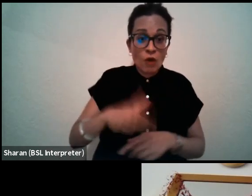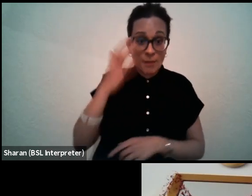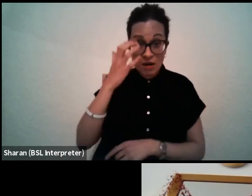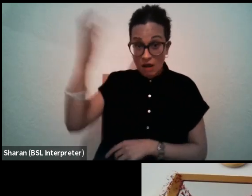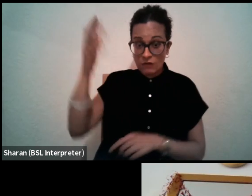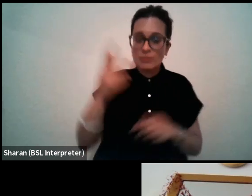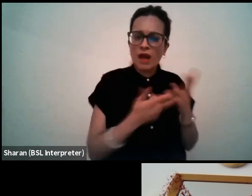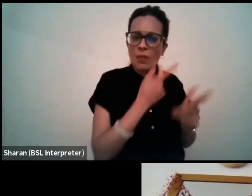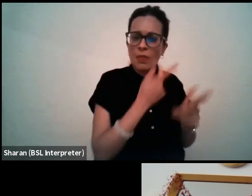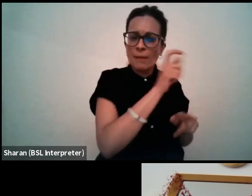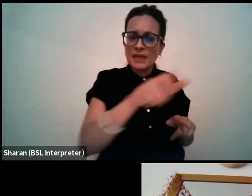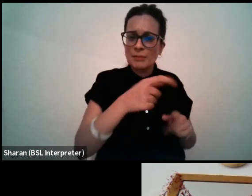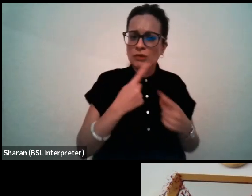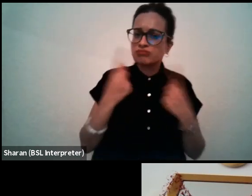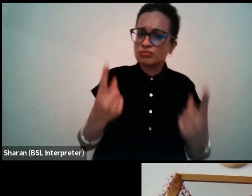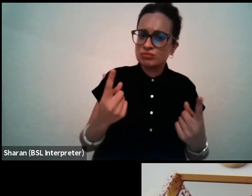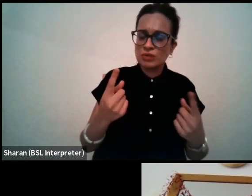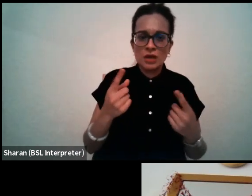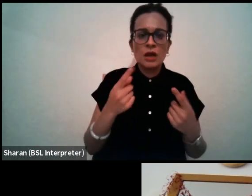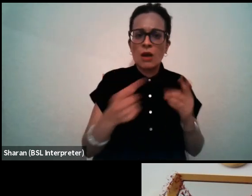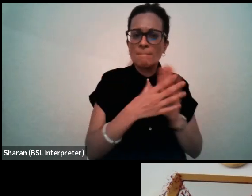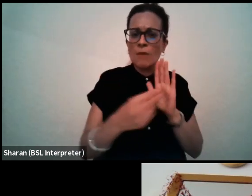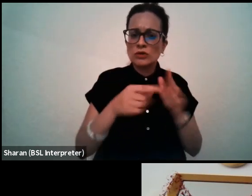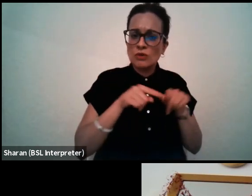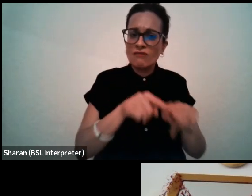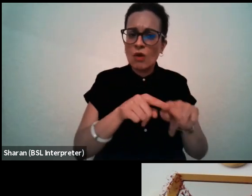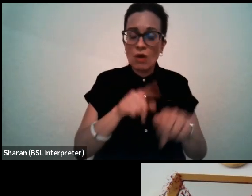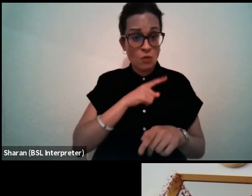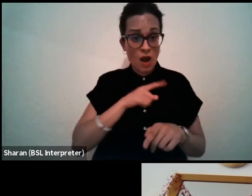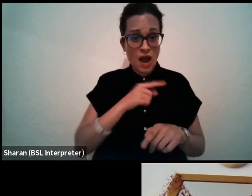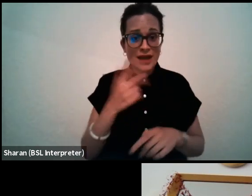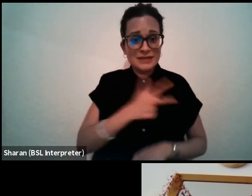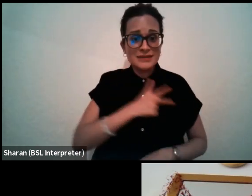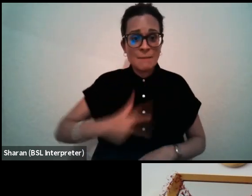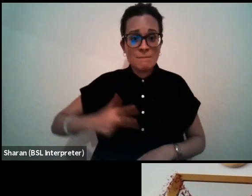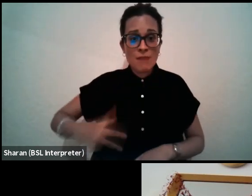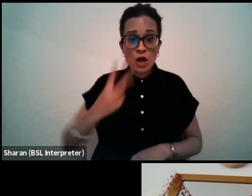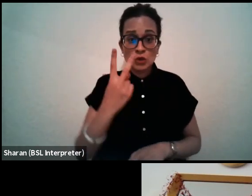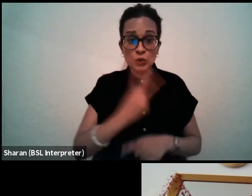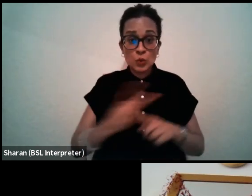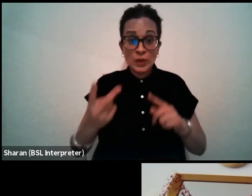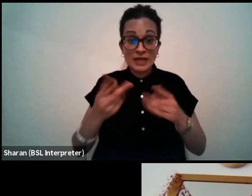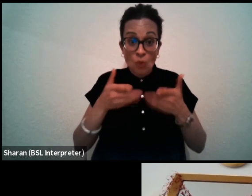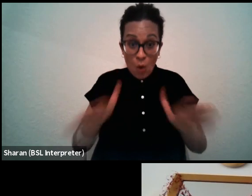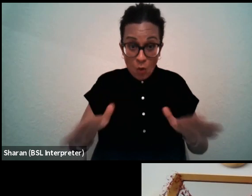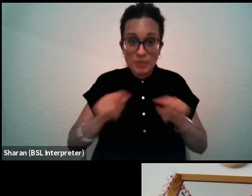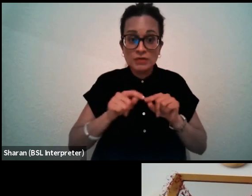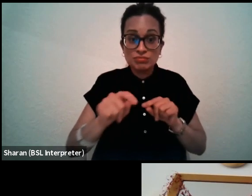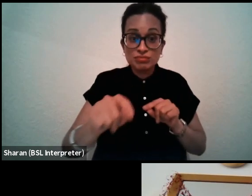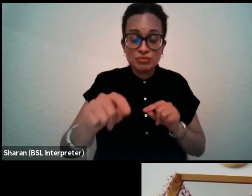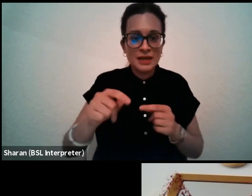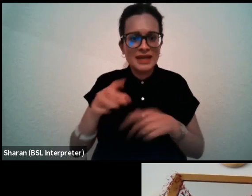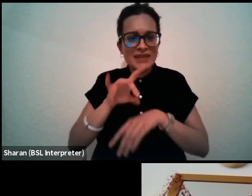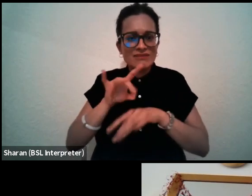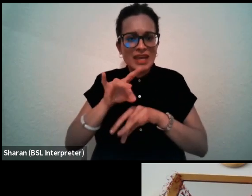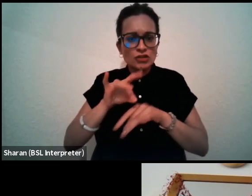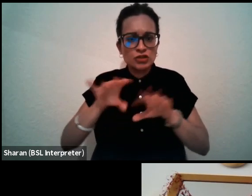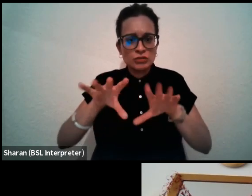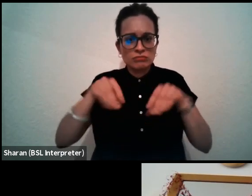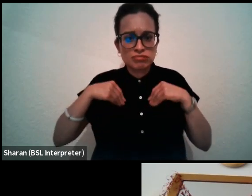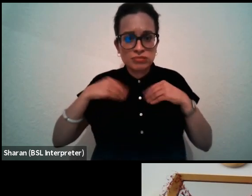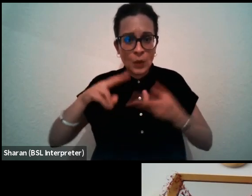follow. However, in the 2 weeks after the schools reopened, infections rose by 60% in Denmark. So